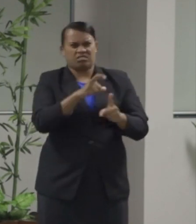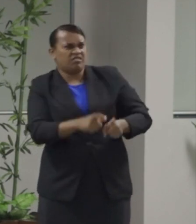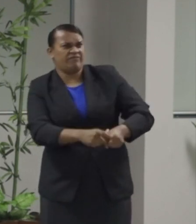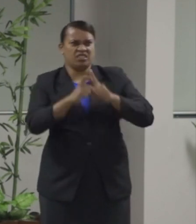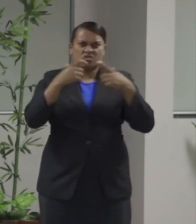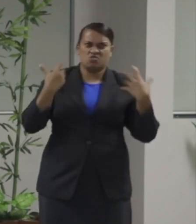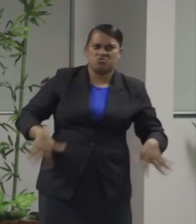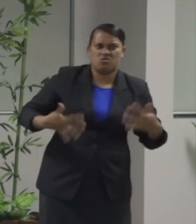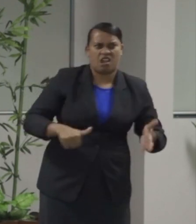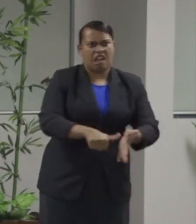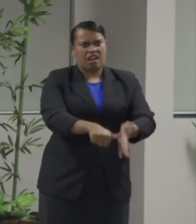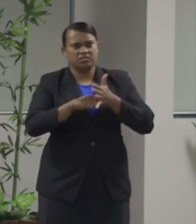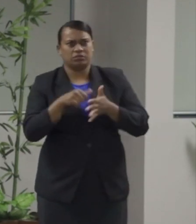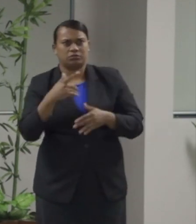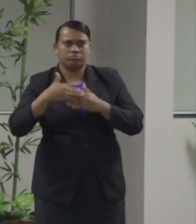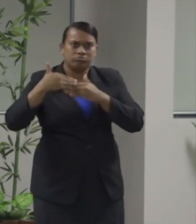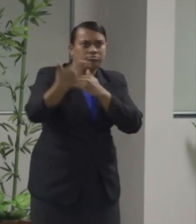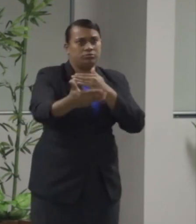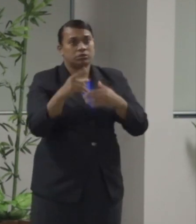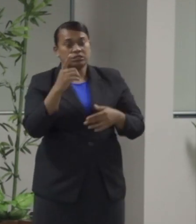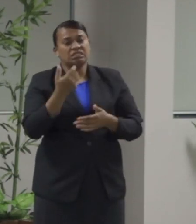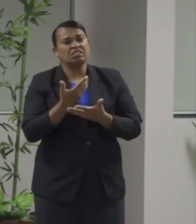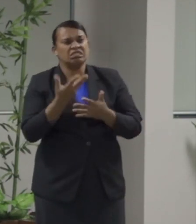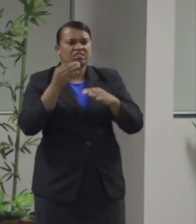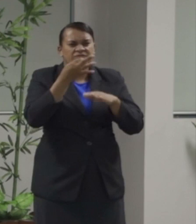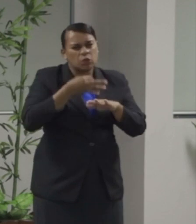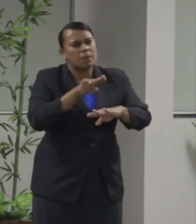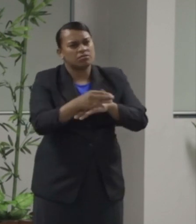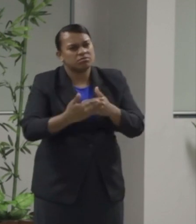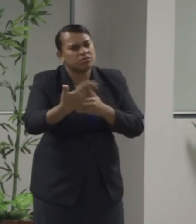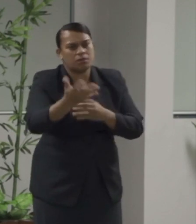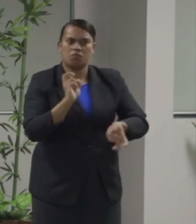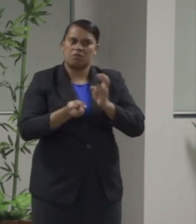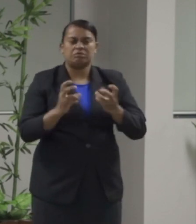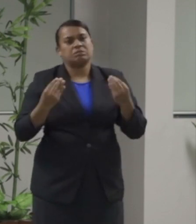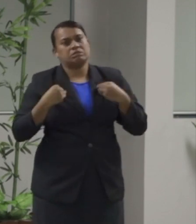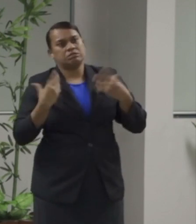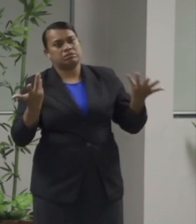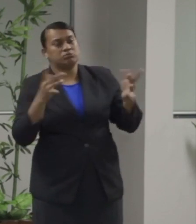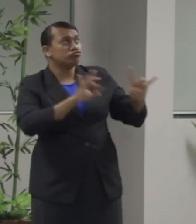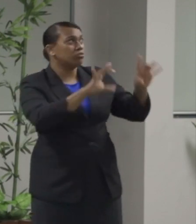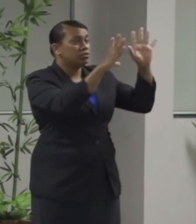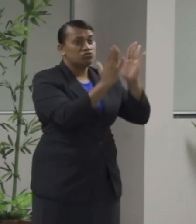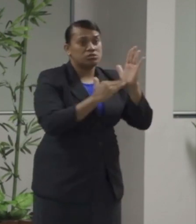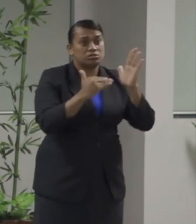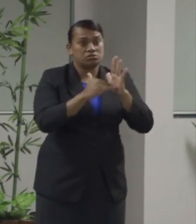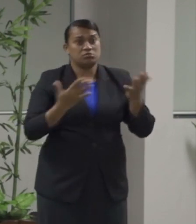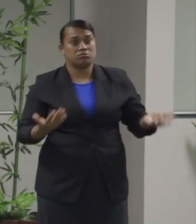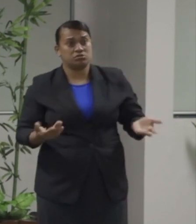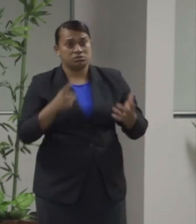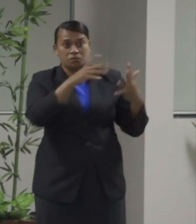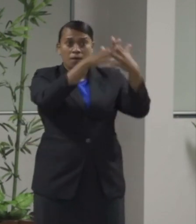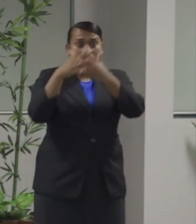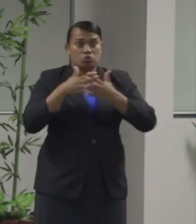ahead. Few months at least. Australia, New Zealand, and the United States are all